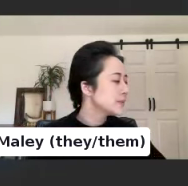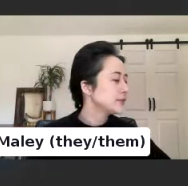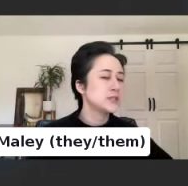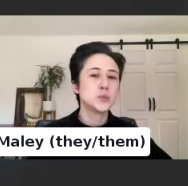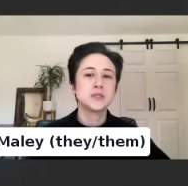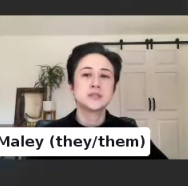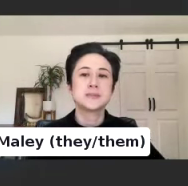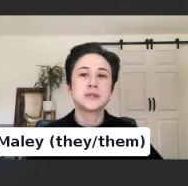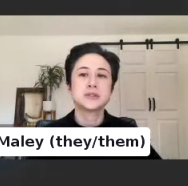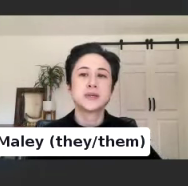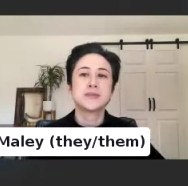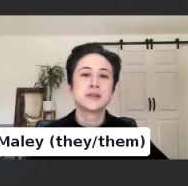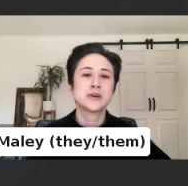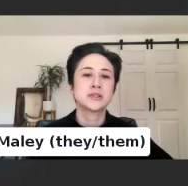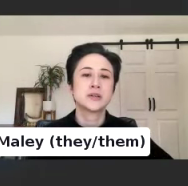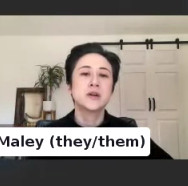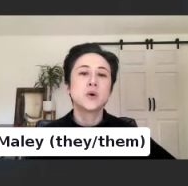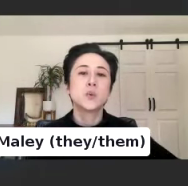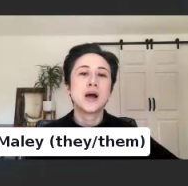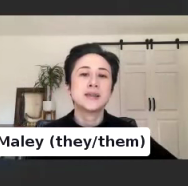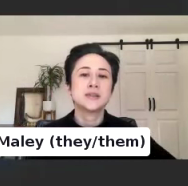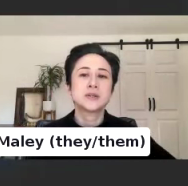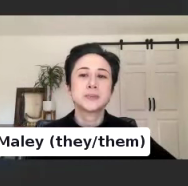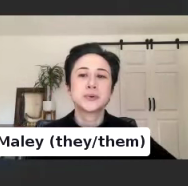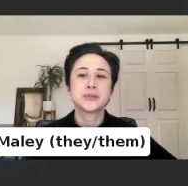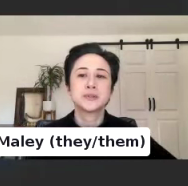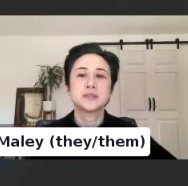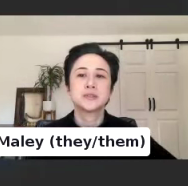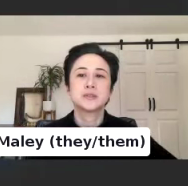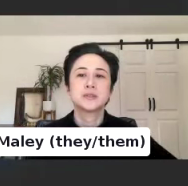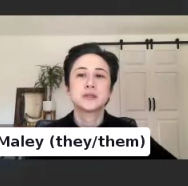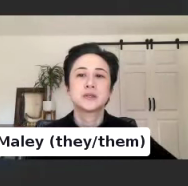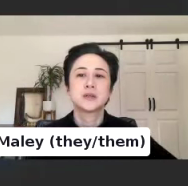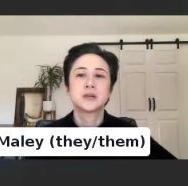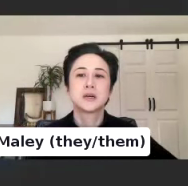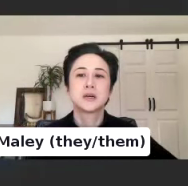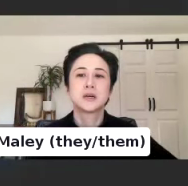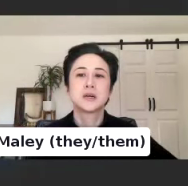And what about these ones in the middle? Do we have any thoughts on why these are important?